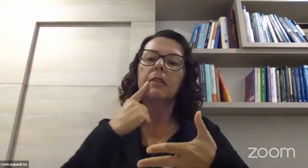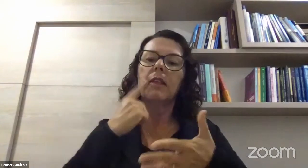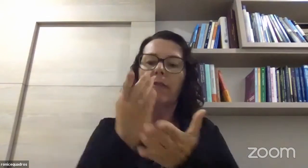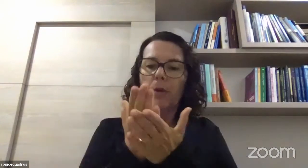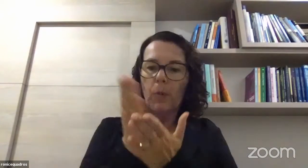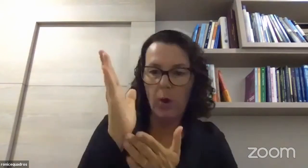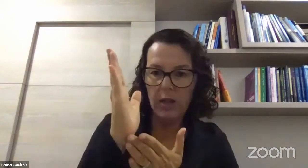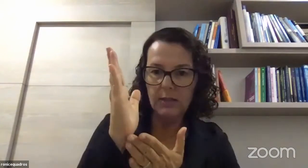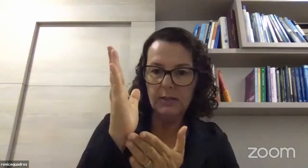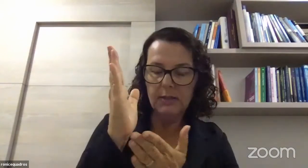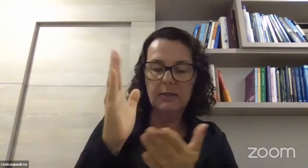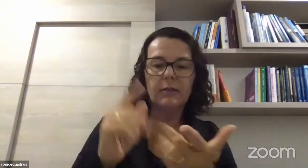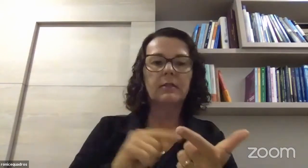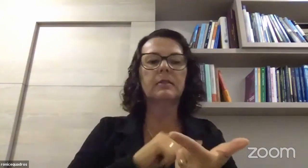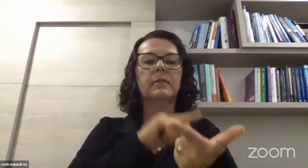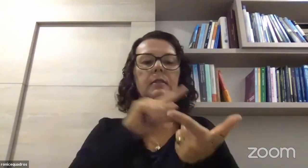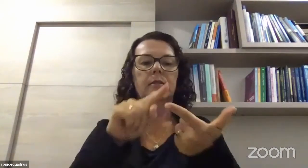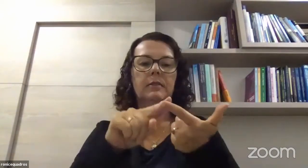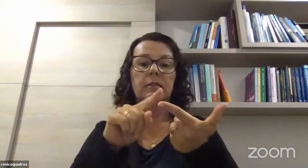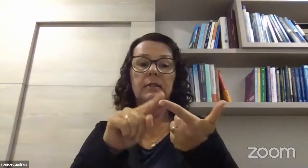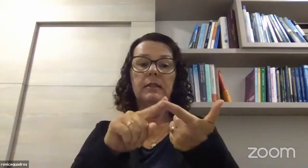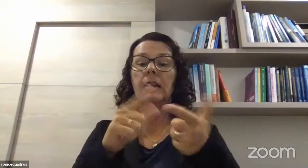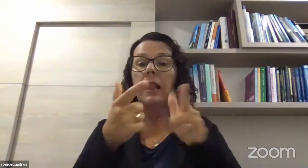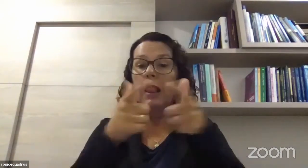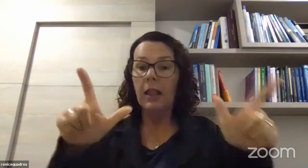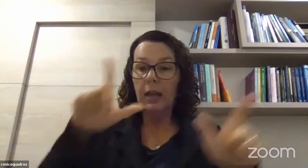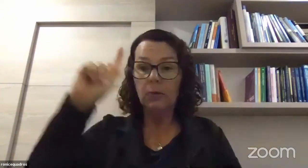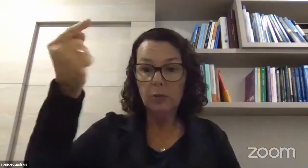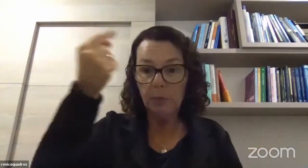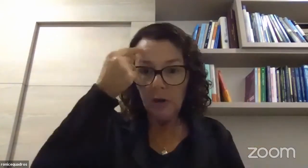My talk will be covering deaf rights,